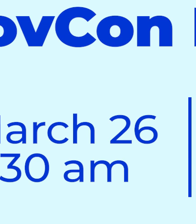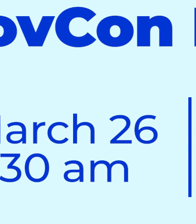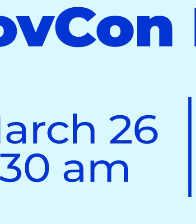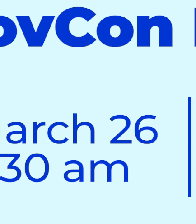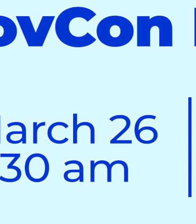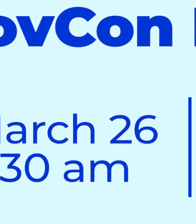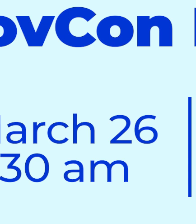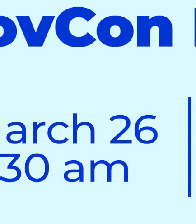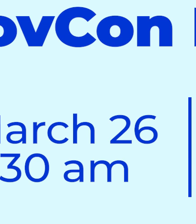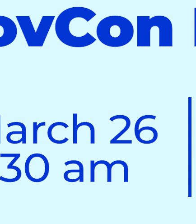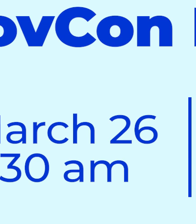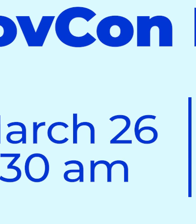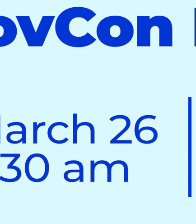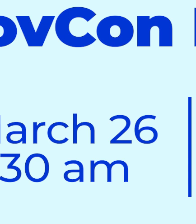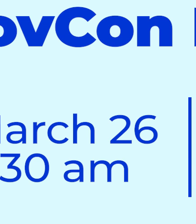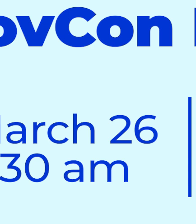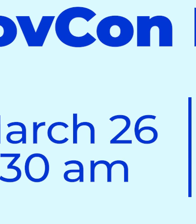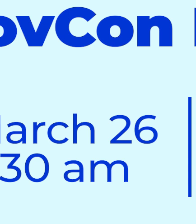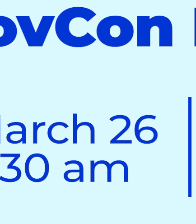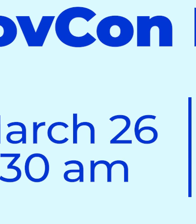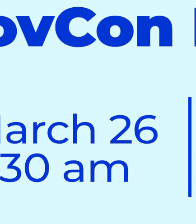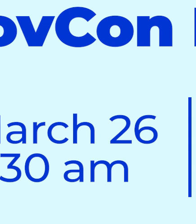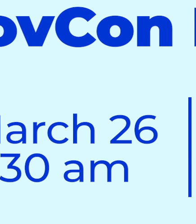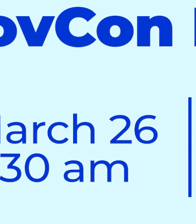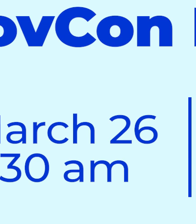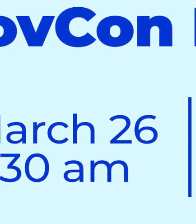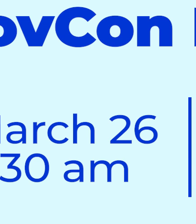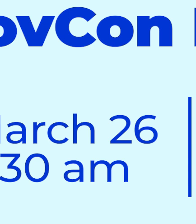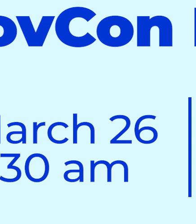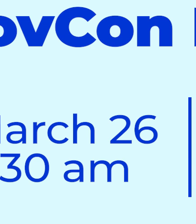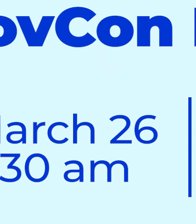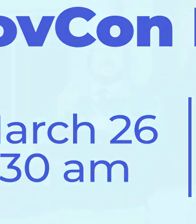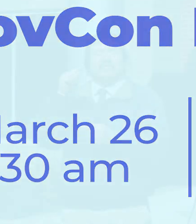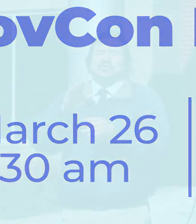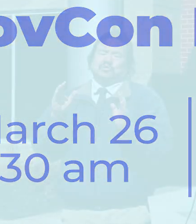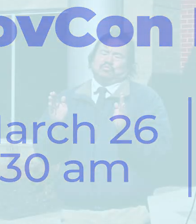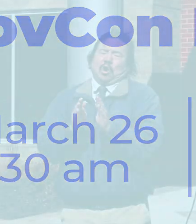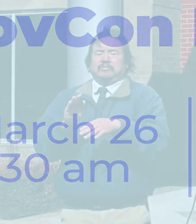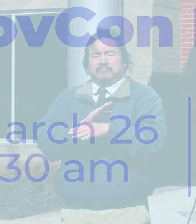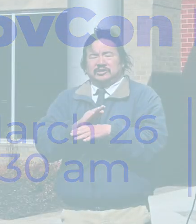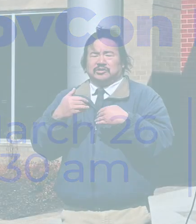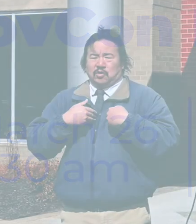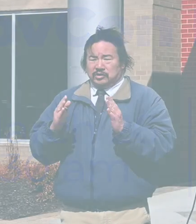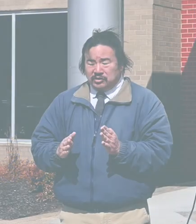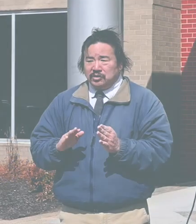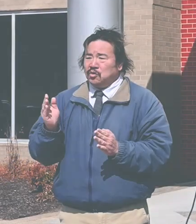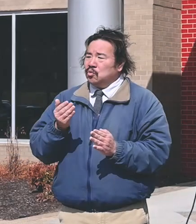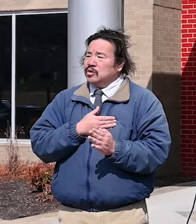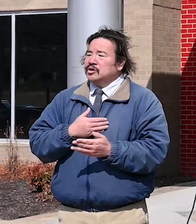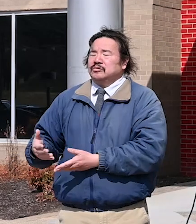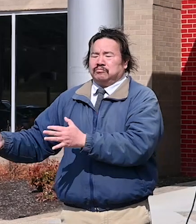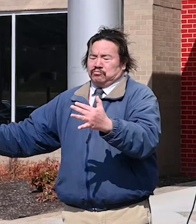that provide training, mentorship, and funding opportunities for small business owners. We are